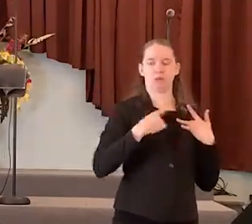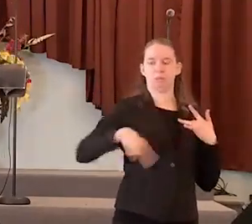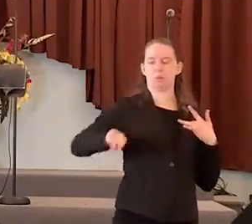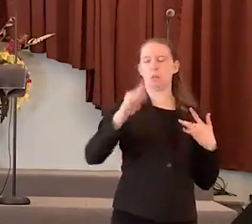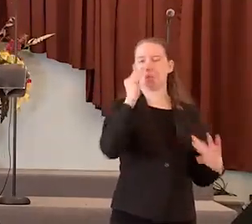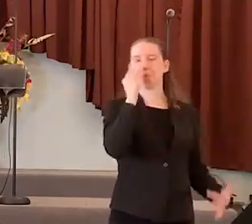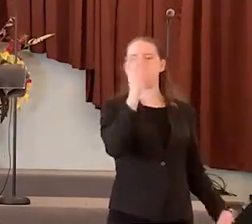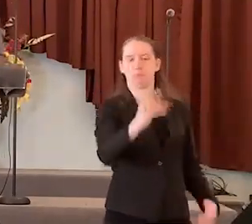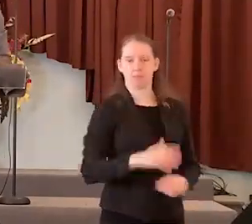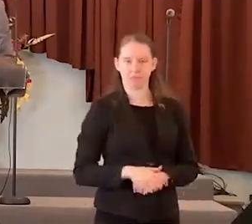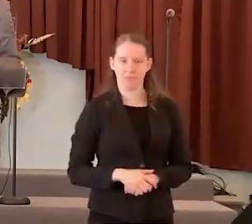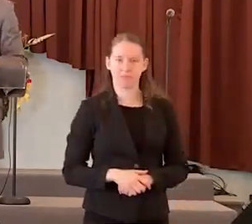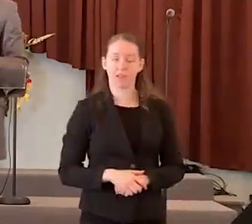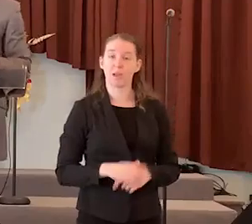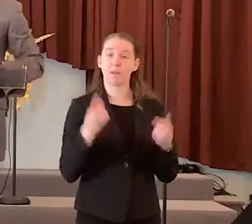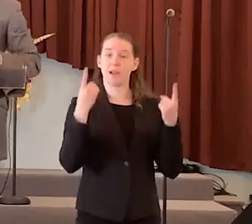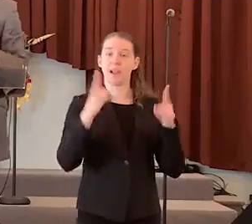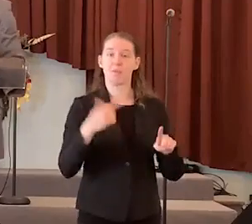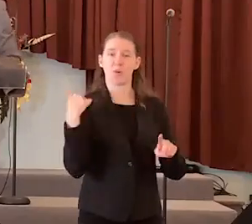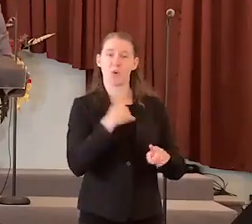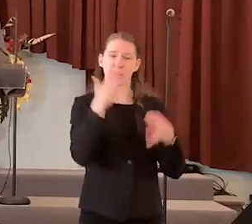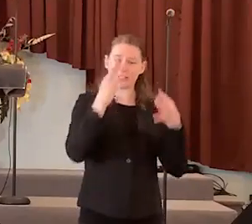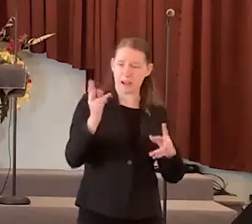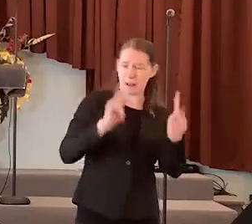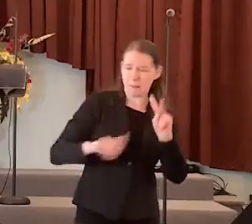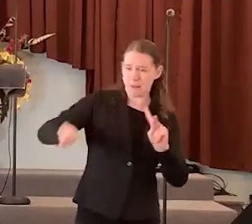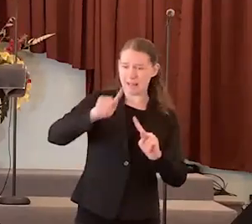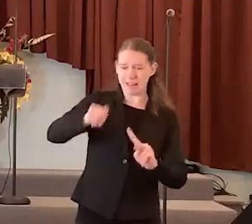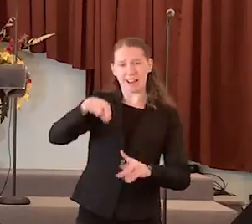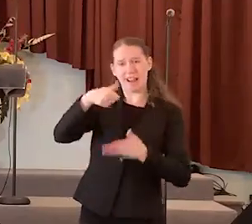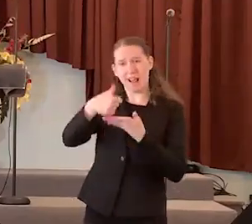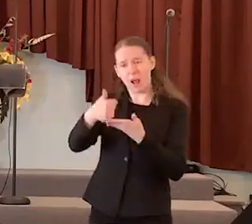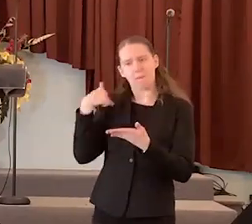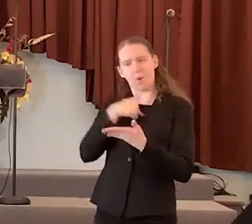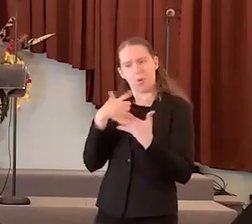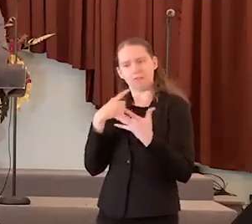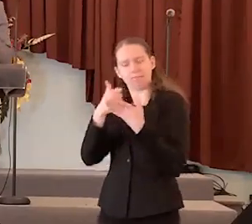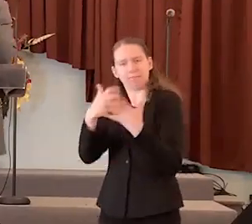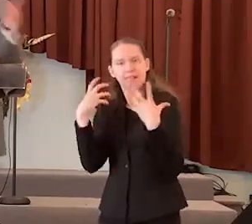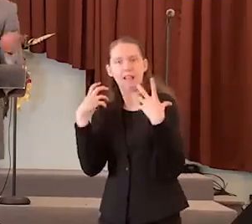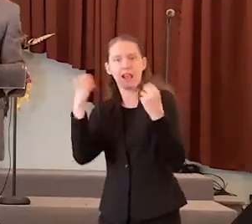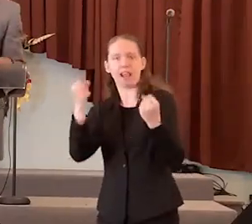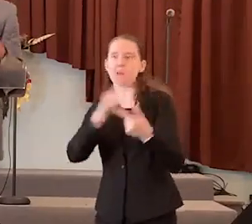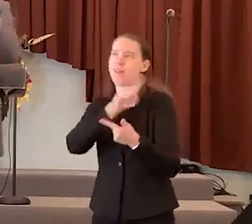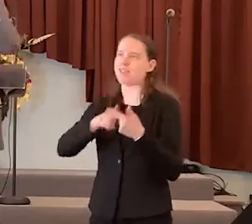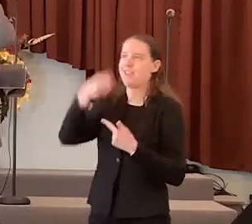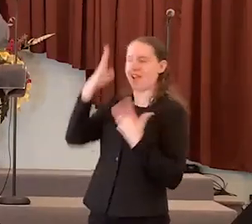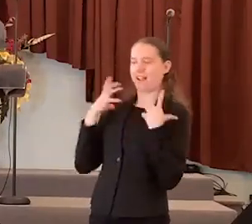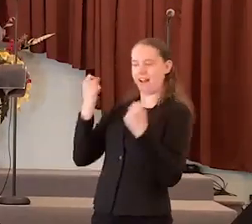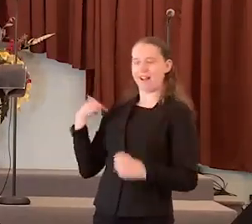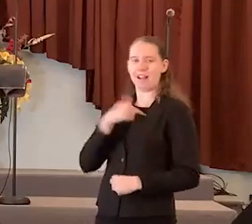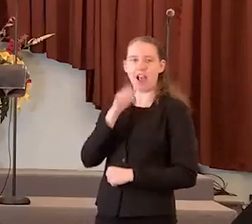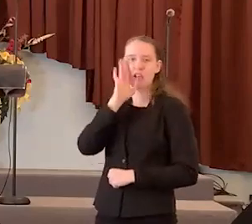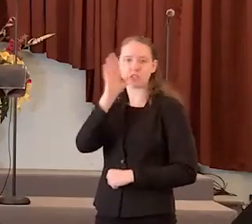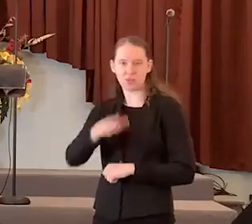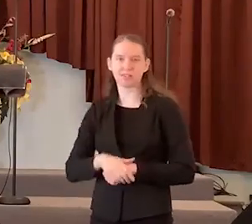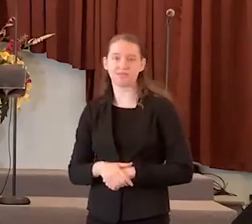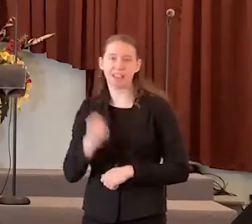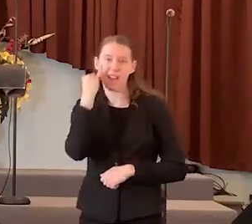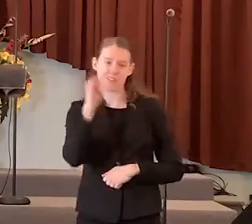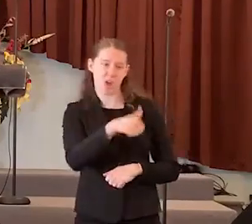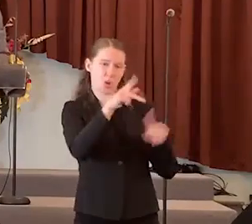heal others, is when God will allow the healing to begin in us. What you make happen for other folks, God will make